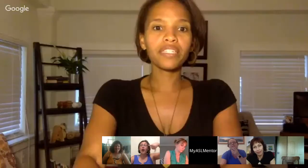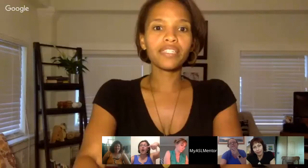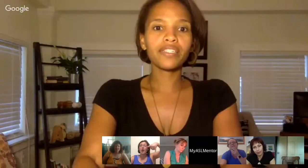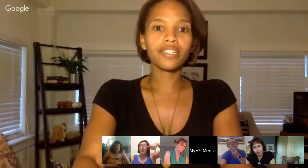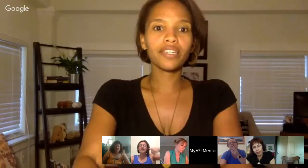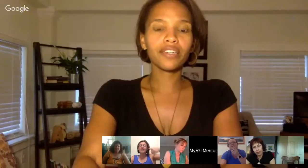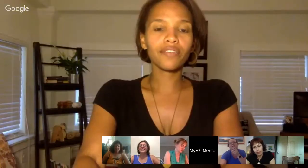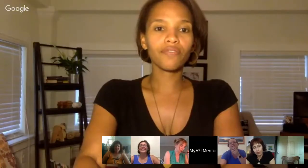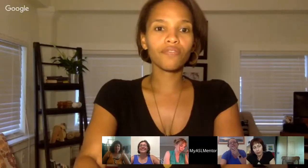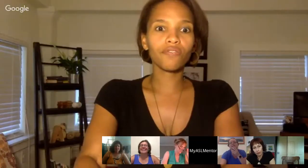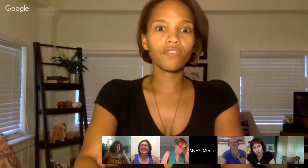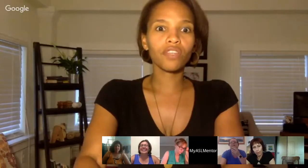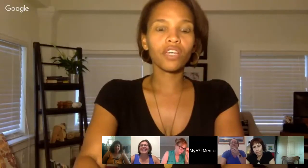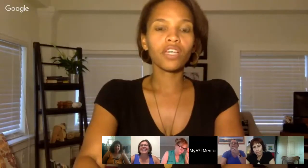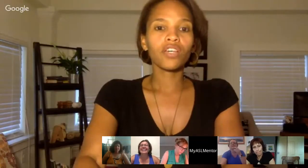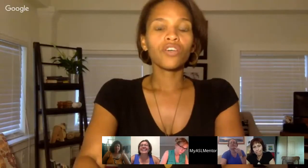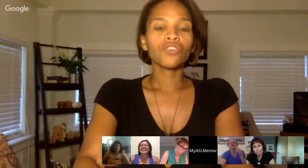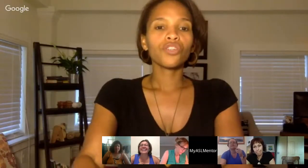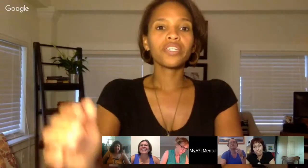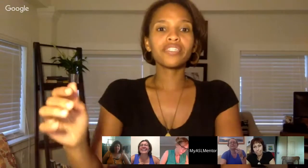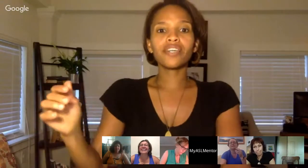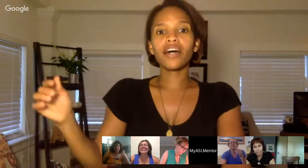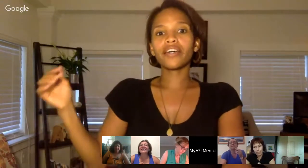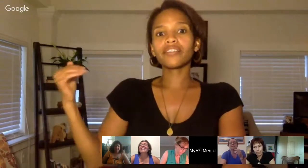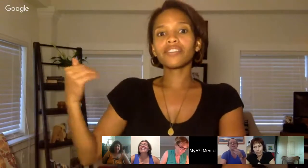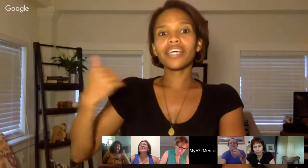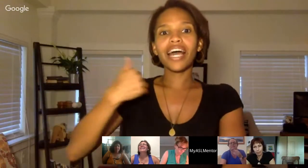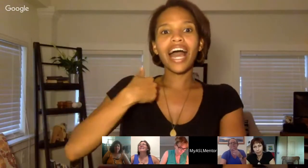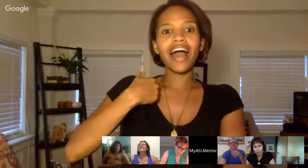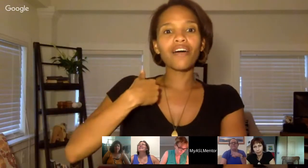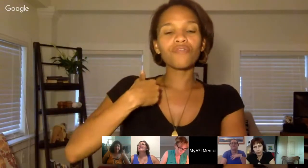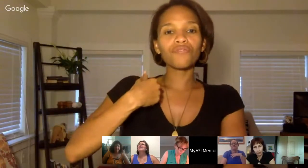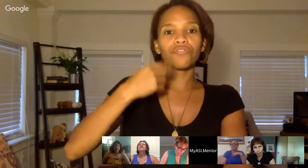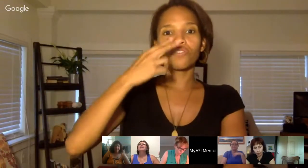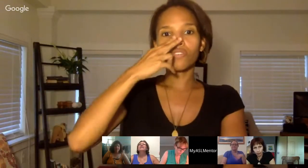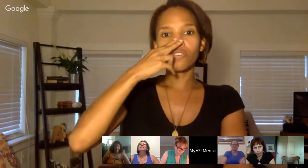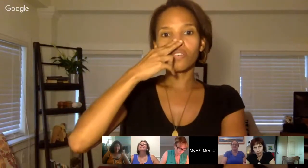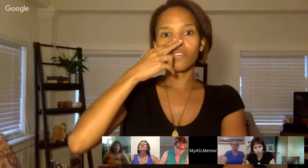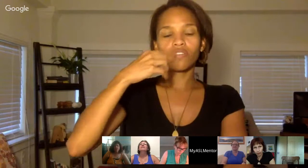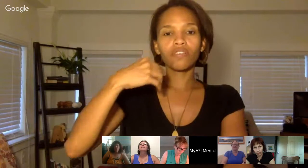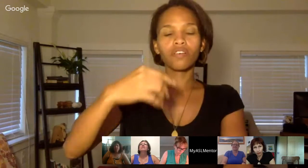Let me see. So he signs have.